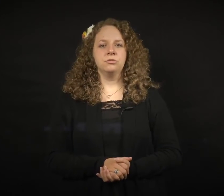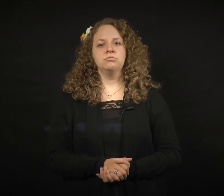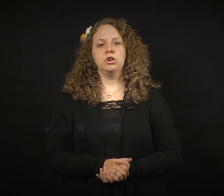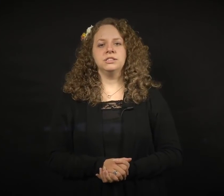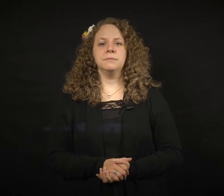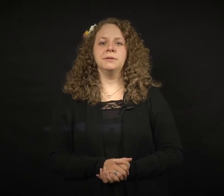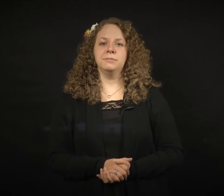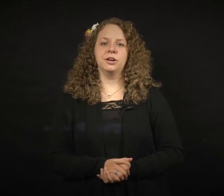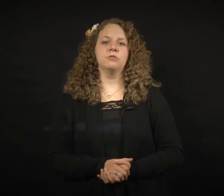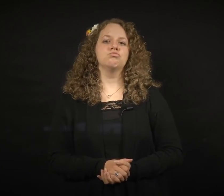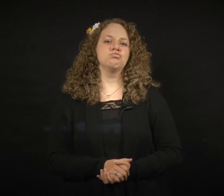Or some people go.